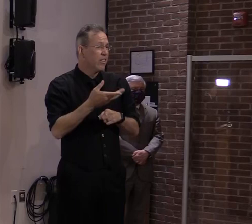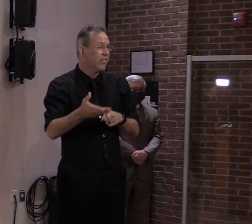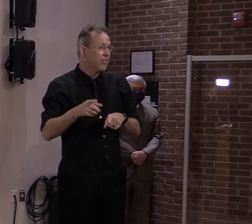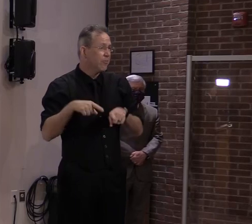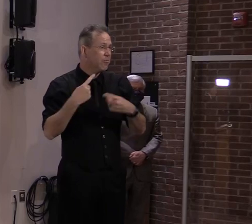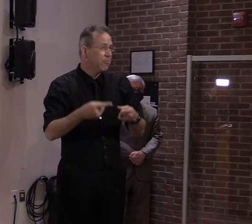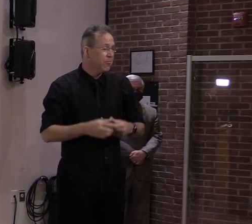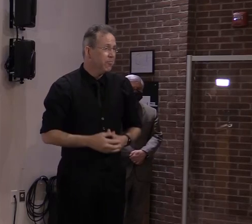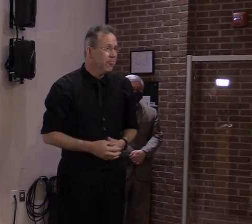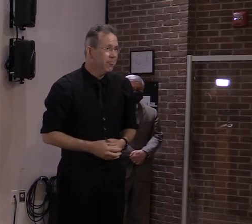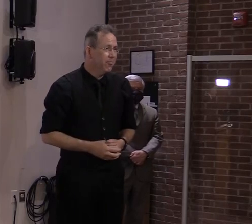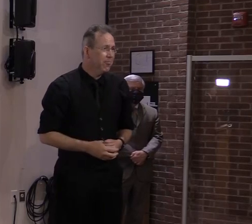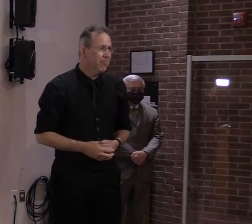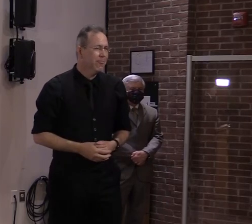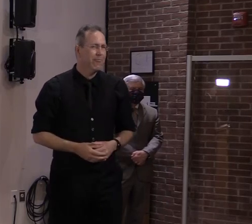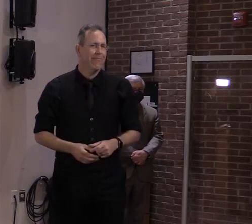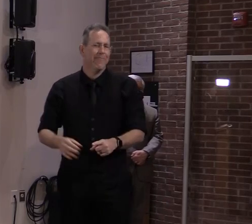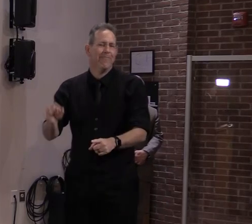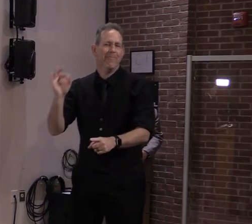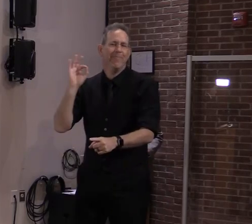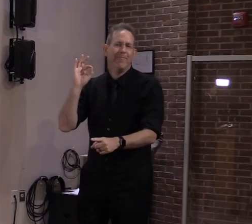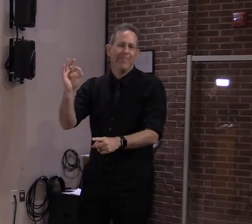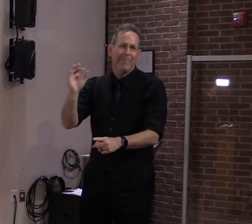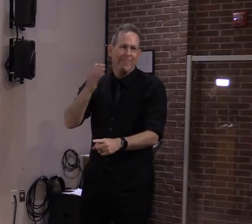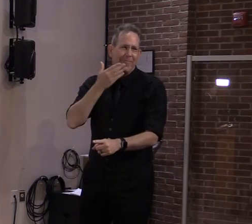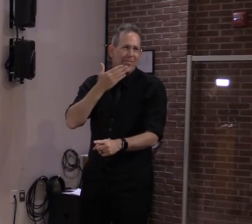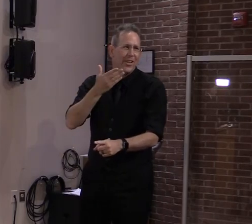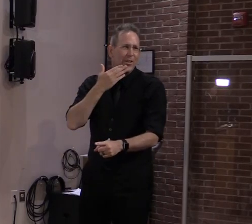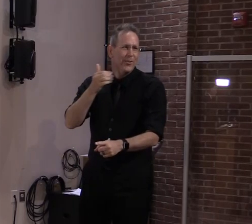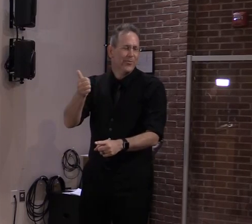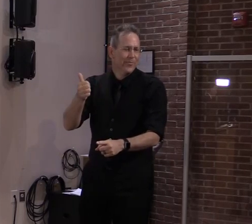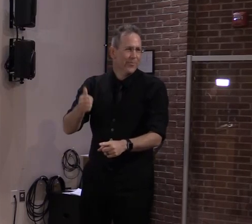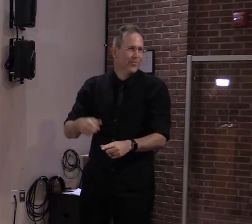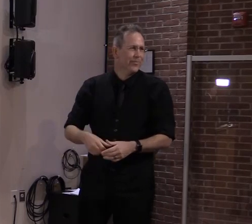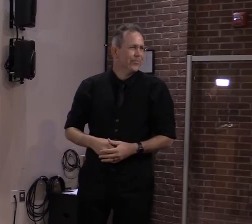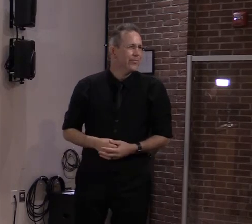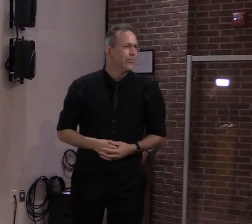Thank you. Aaron Calvin, Star Reporter.